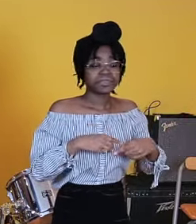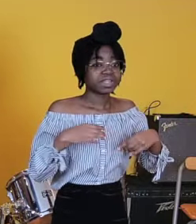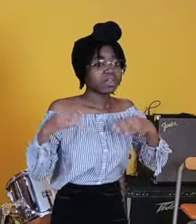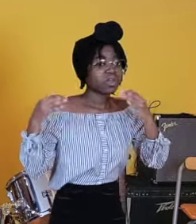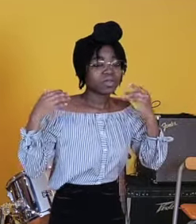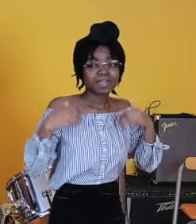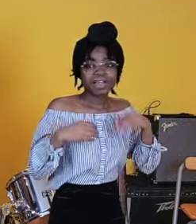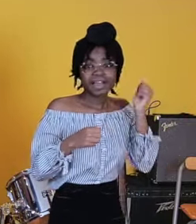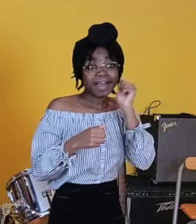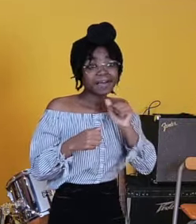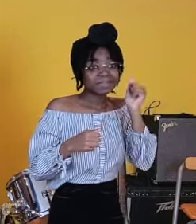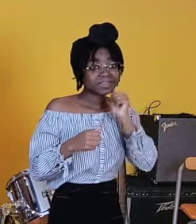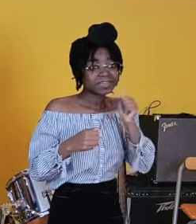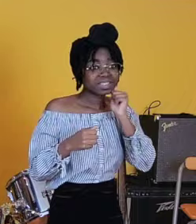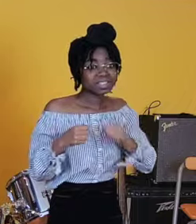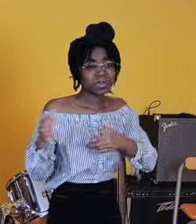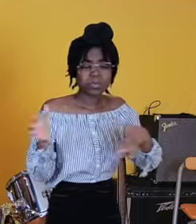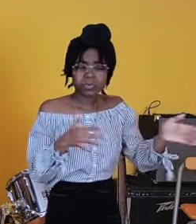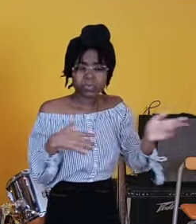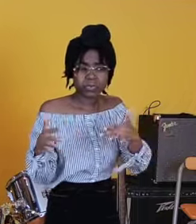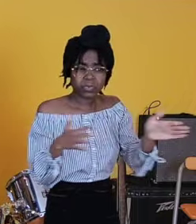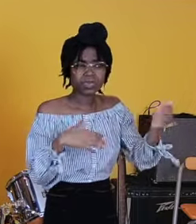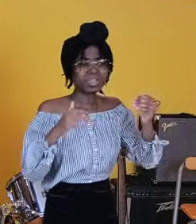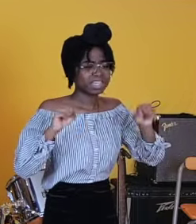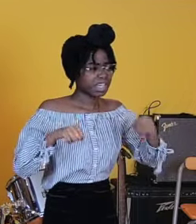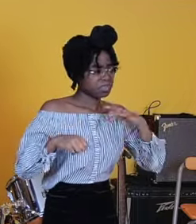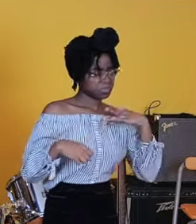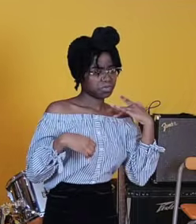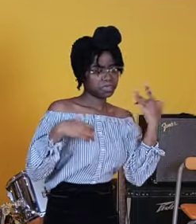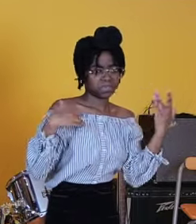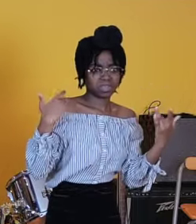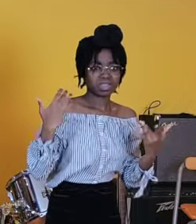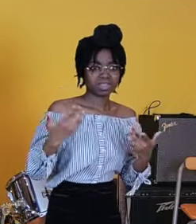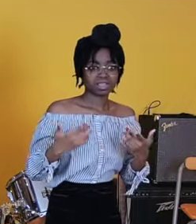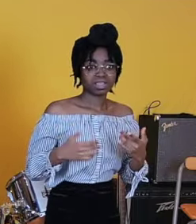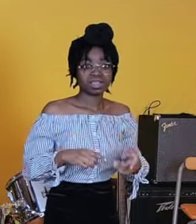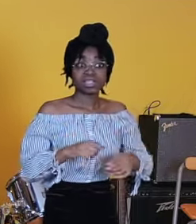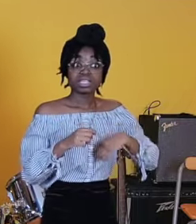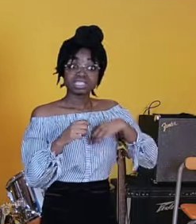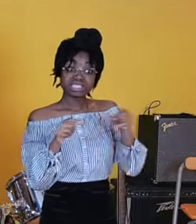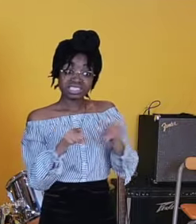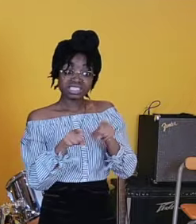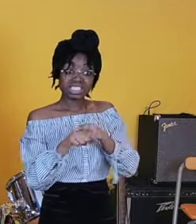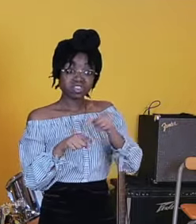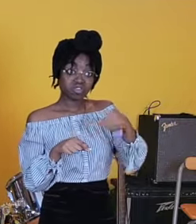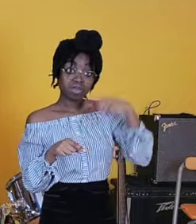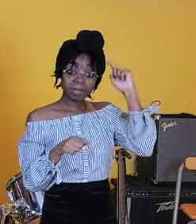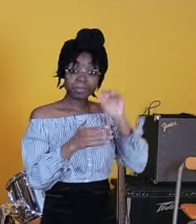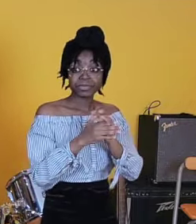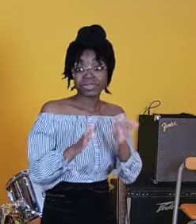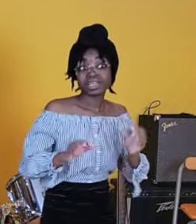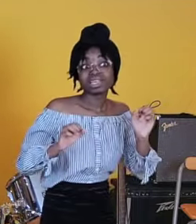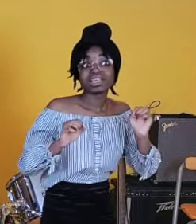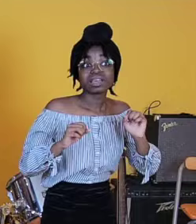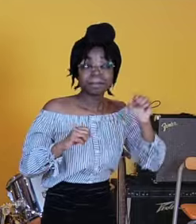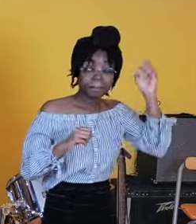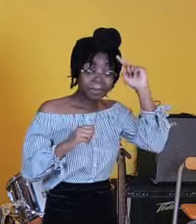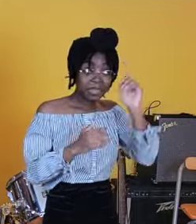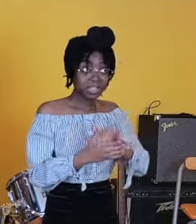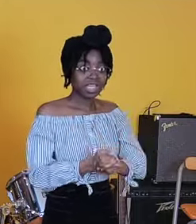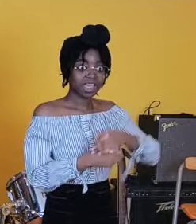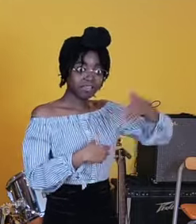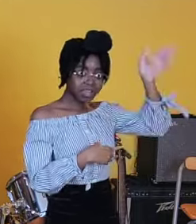the presence and the touch of the wind. Likewise, you and I as believers, we believe in the unseen because we know God, our